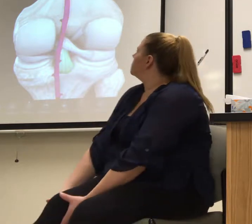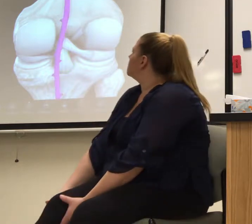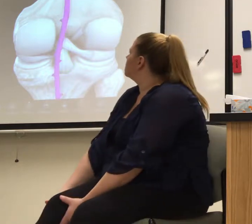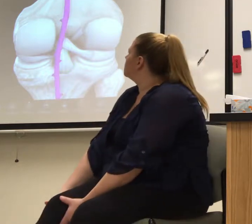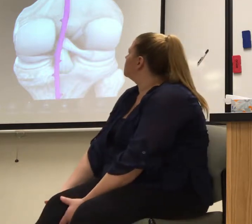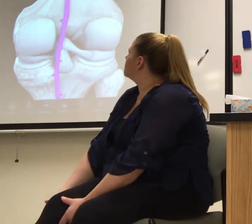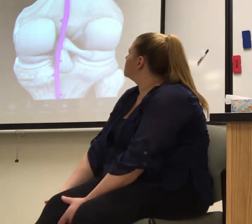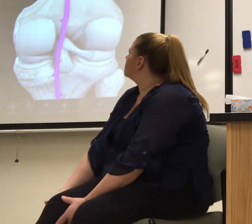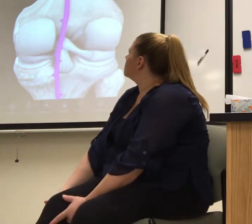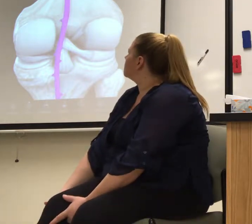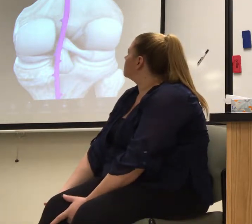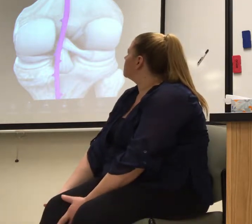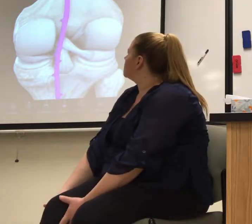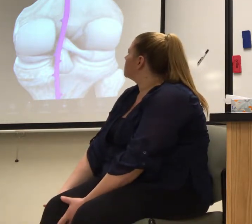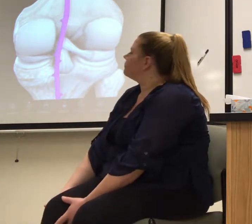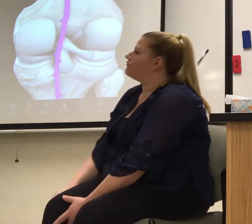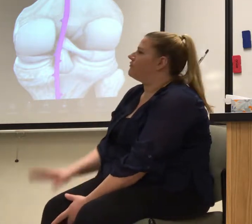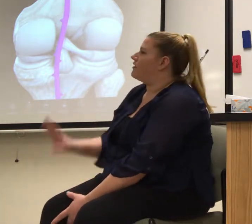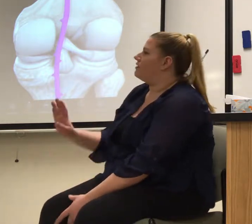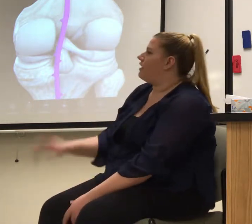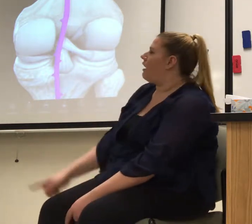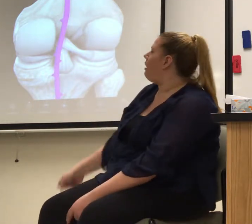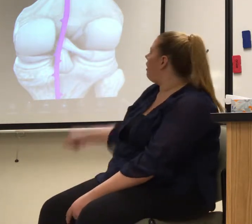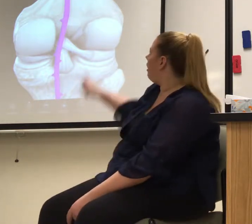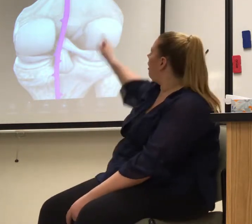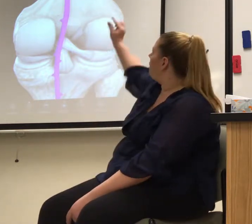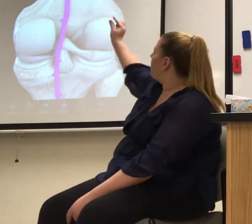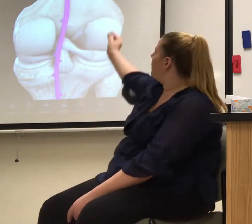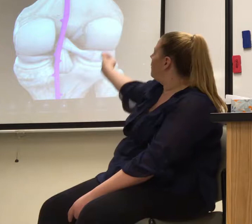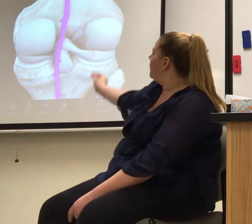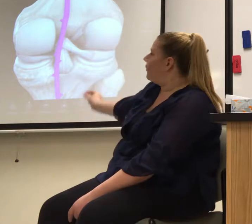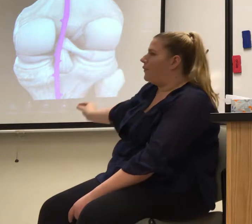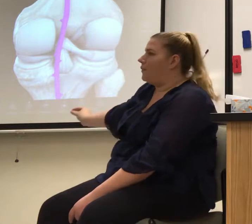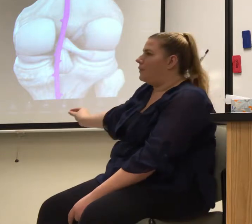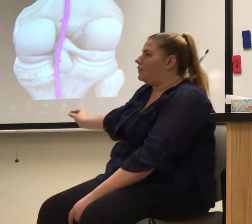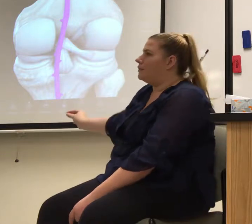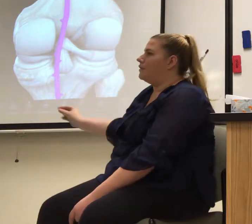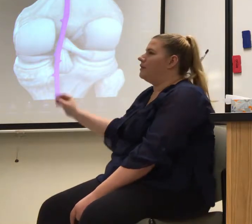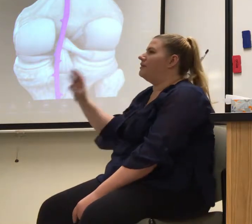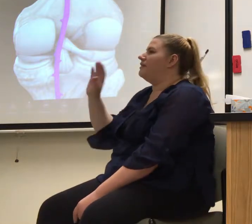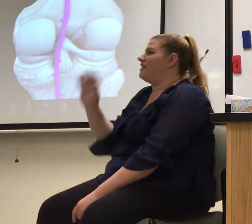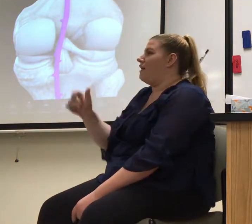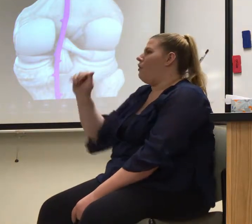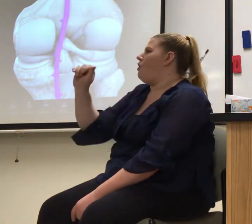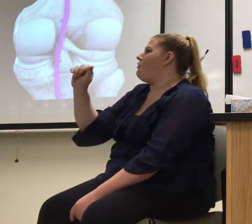That's popliteal artery right there. Okay, it's running right past there.